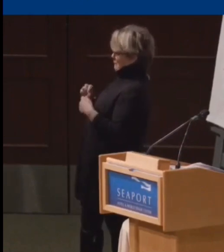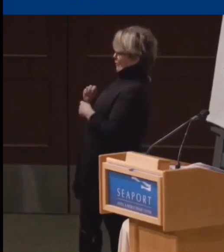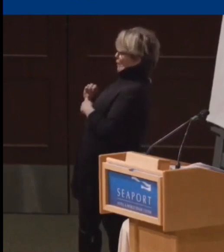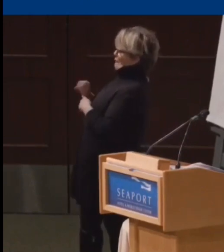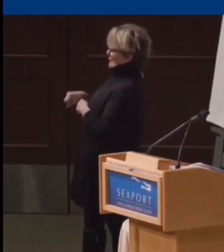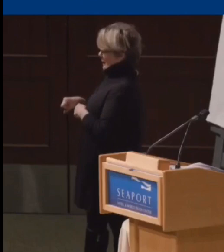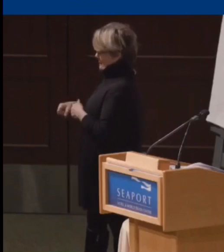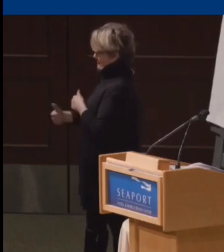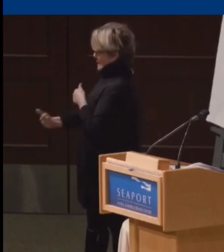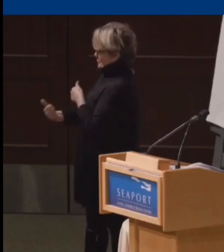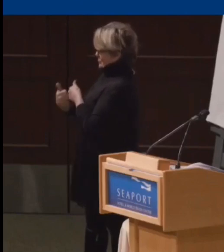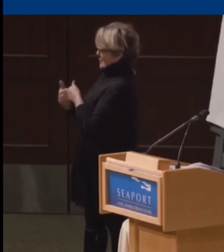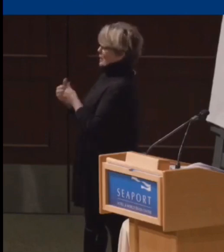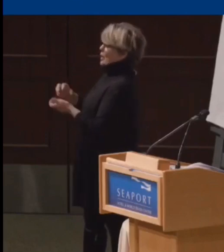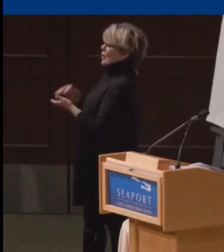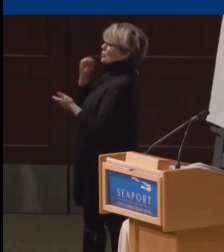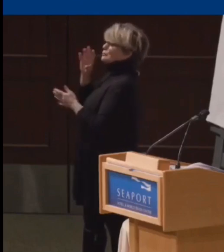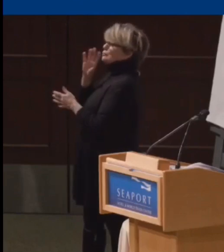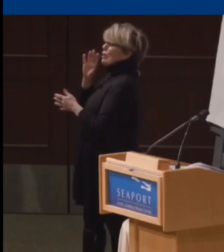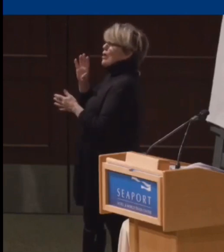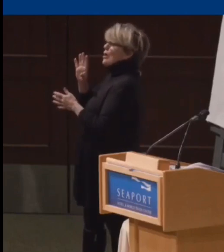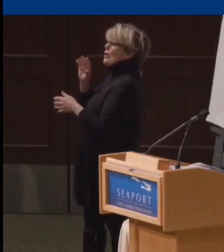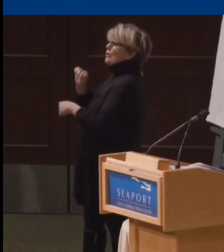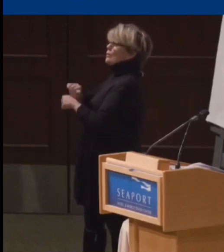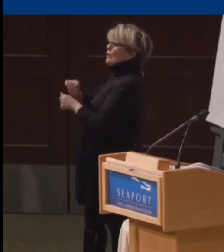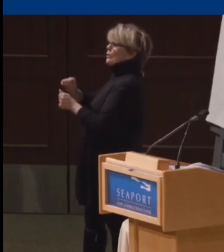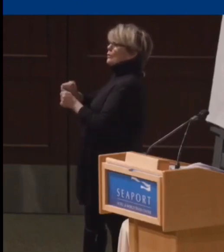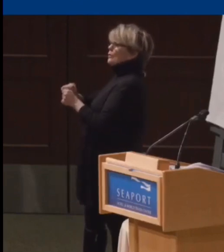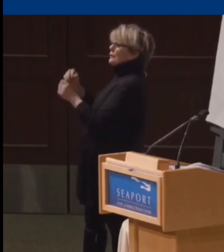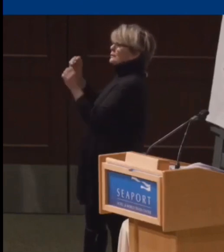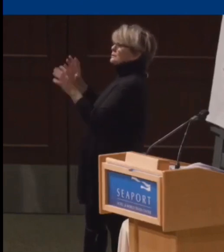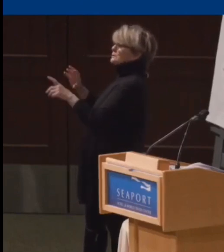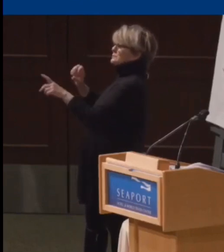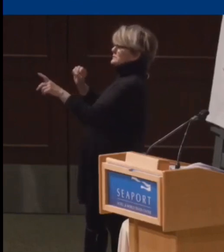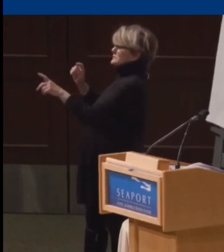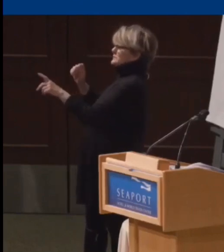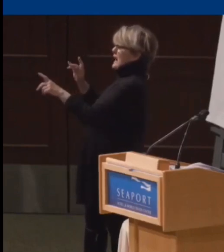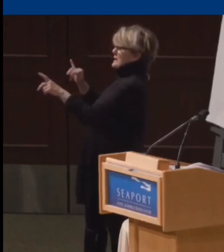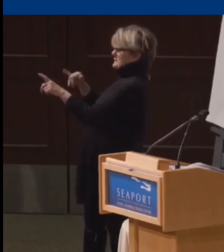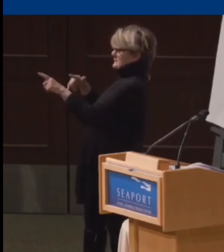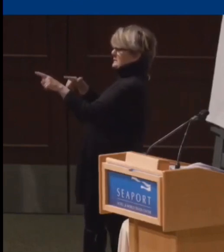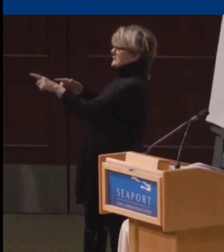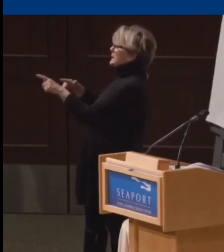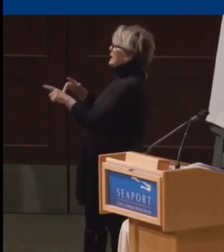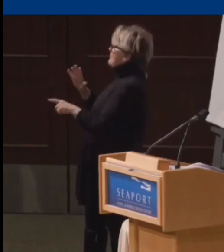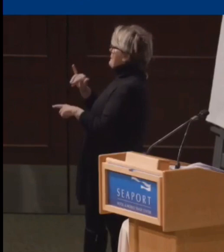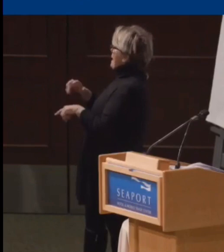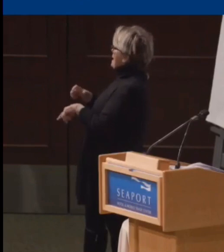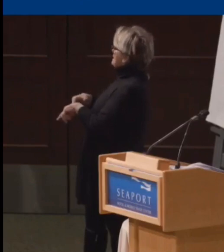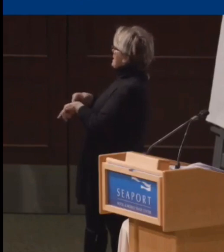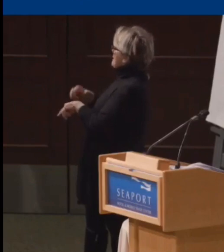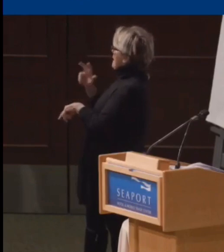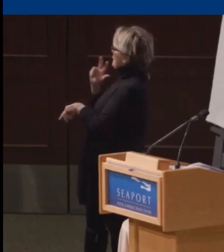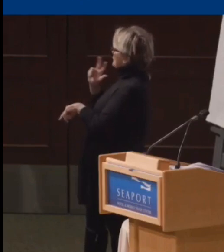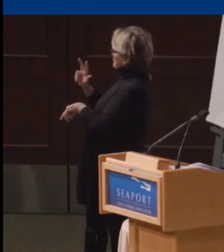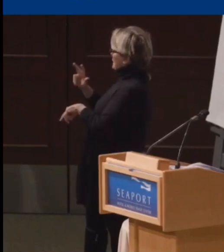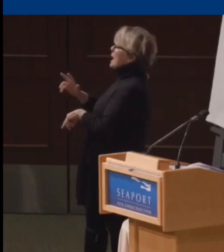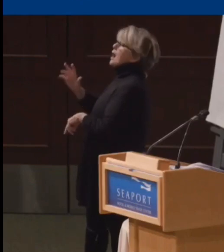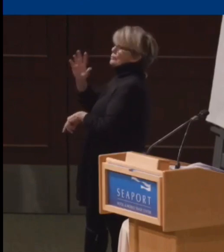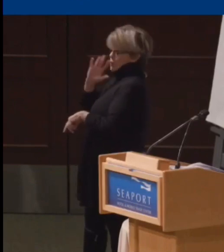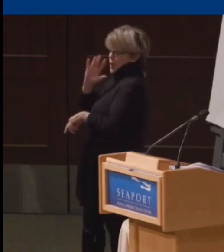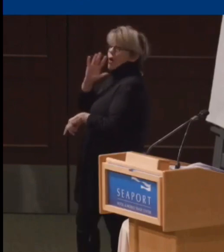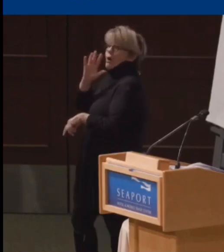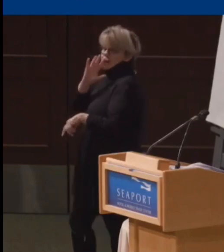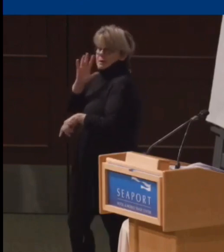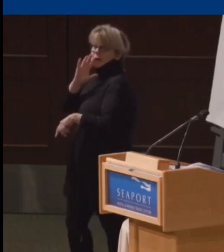I worked with a teacher named Stacy Kroeber. I made fast progress with Stacy, and by the time I was three, not only was I